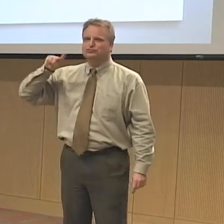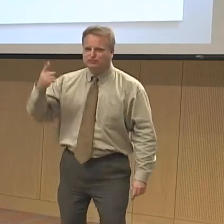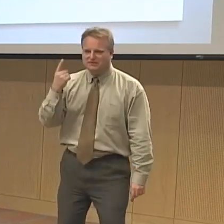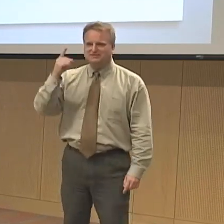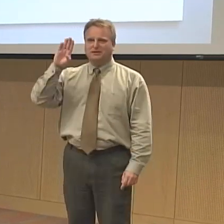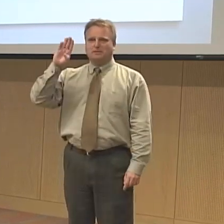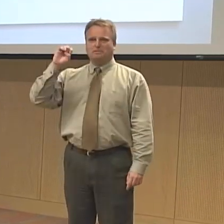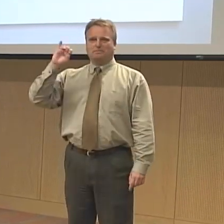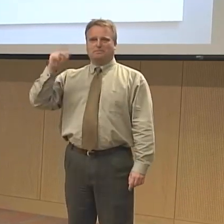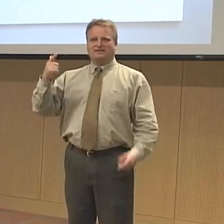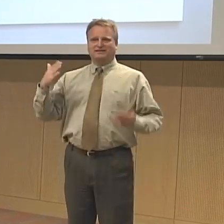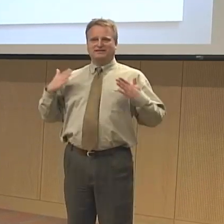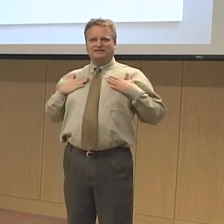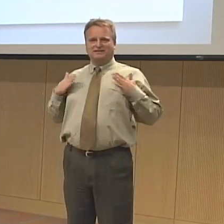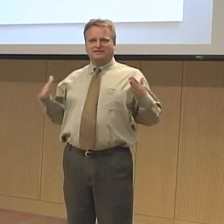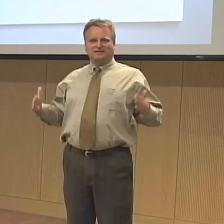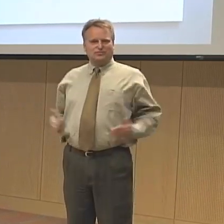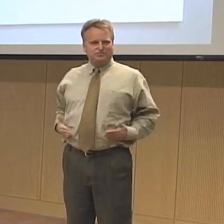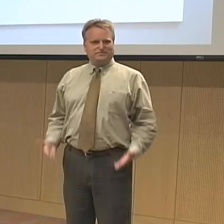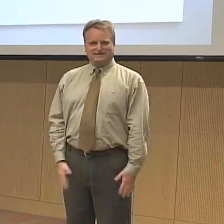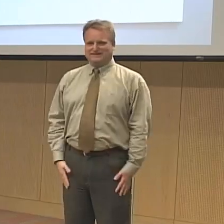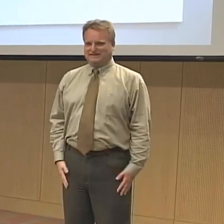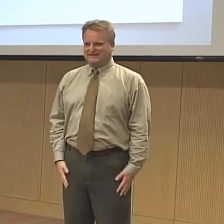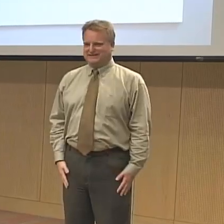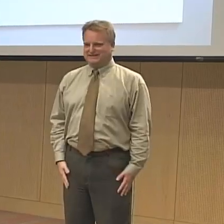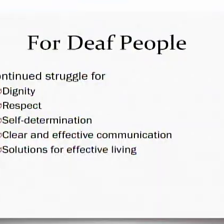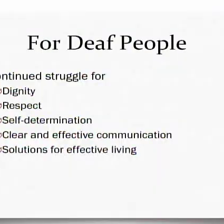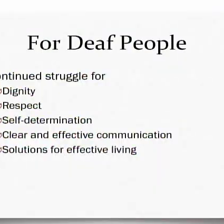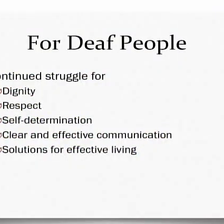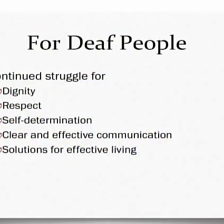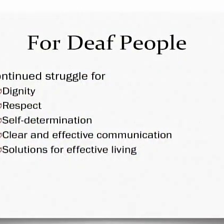We just are human beings like everyone else.